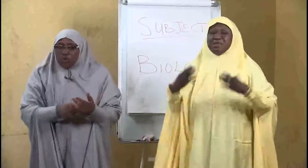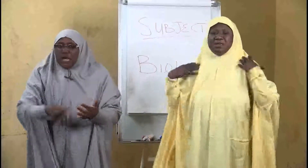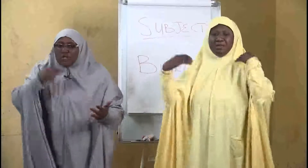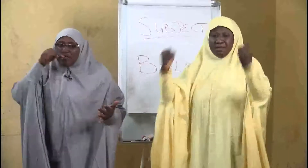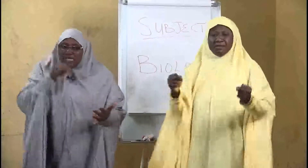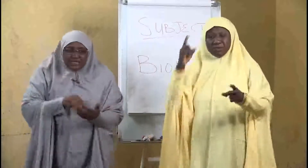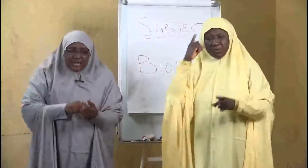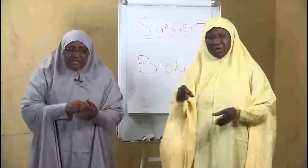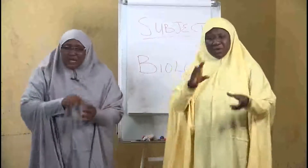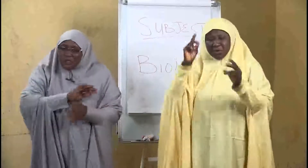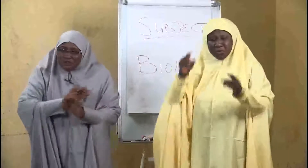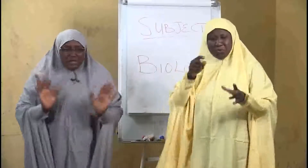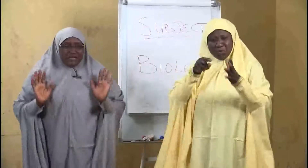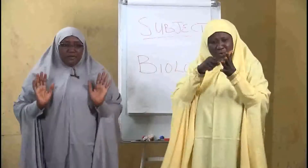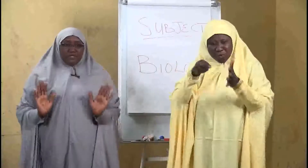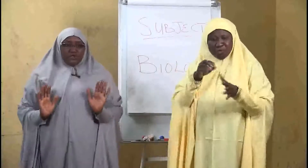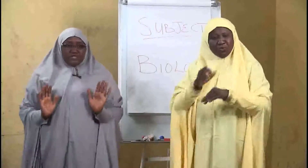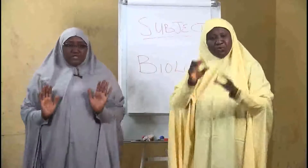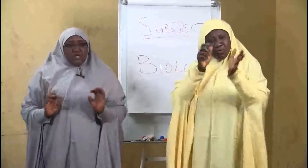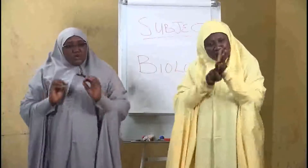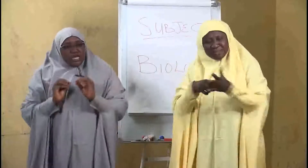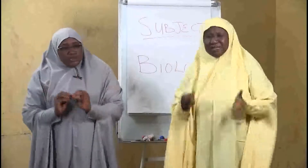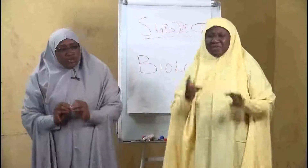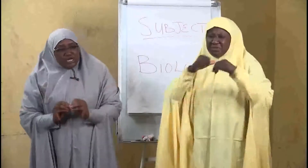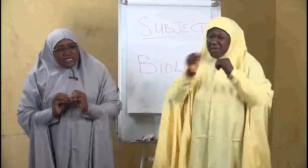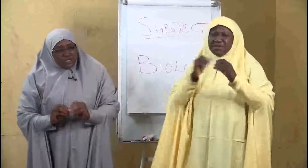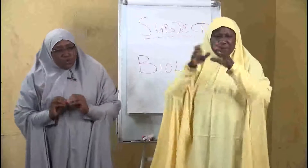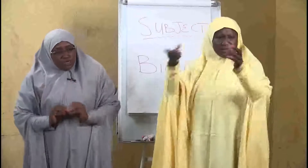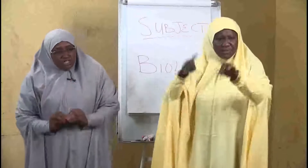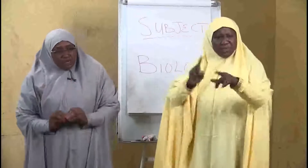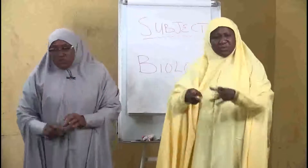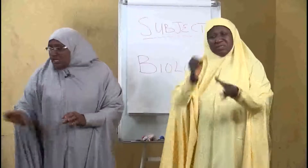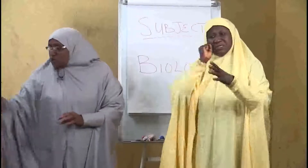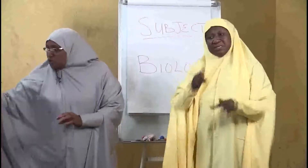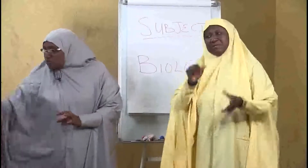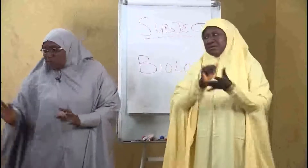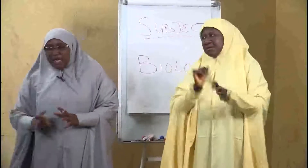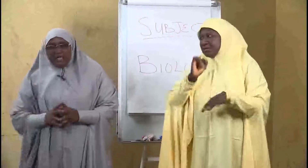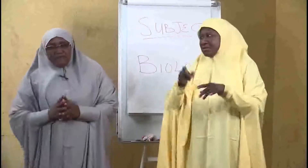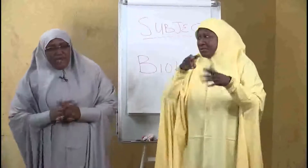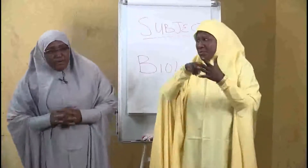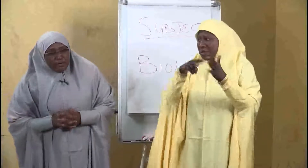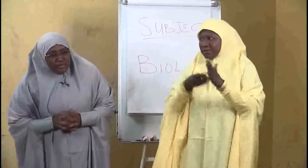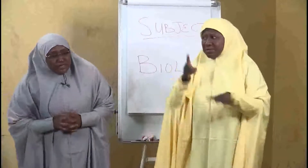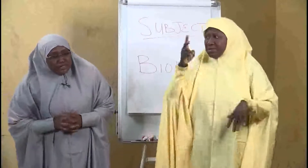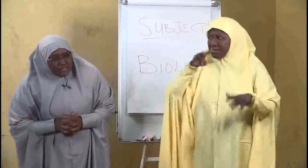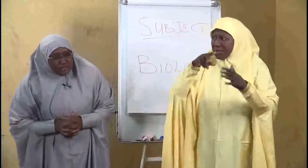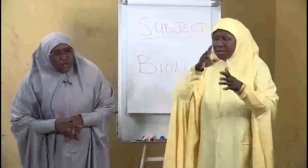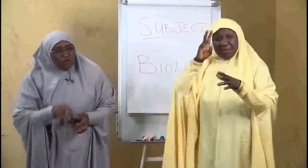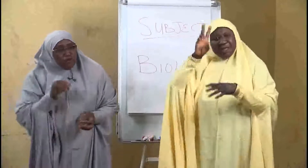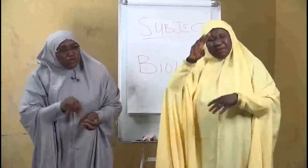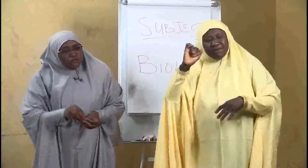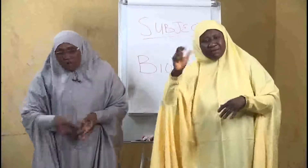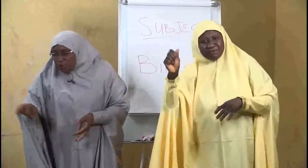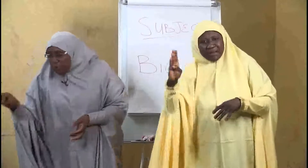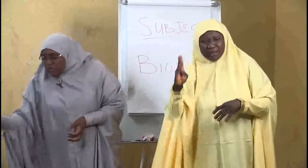hole, without any insect. Nothing is happening to the seed. So that is when the seed is going to germinate. So that is what you mean by viable seed. So if